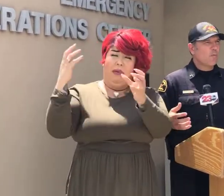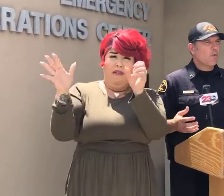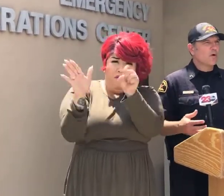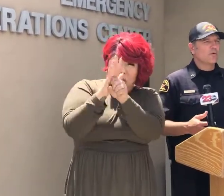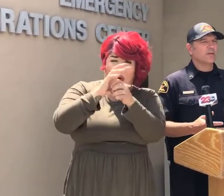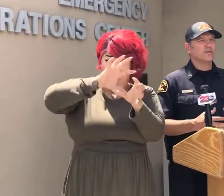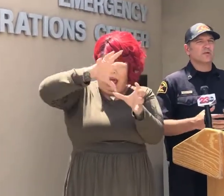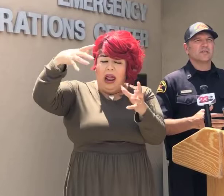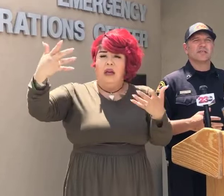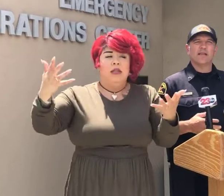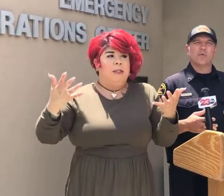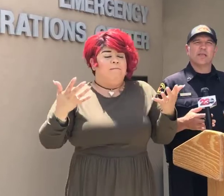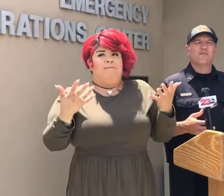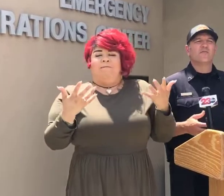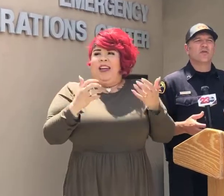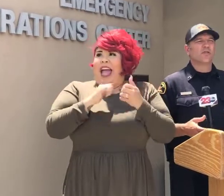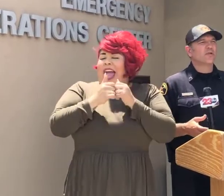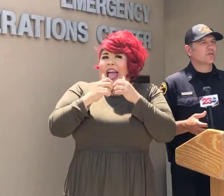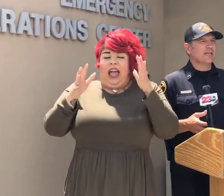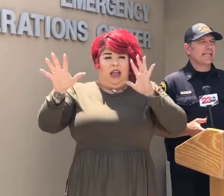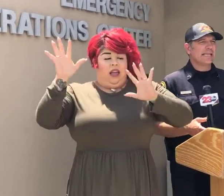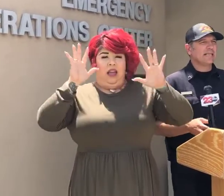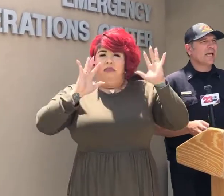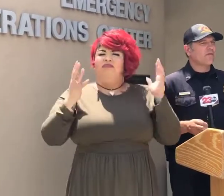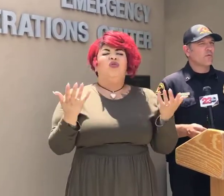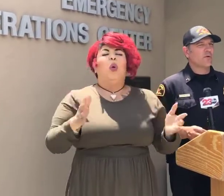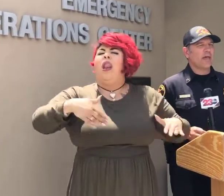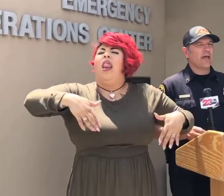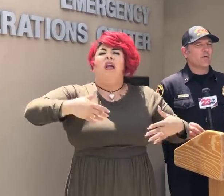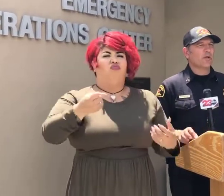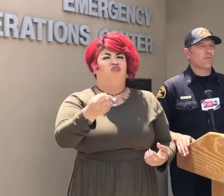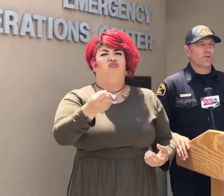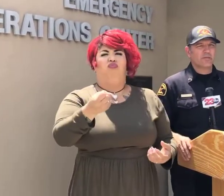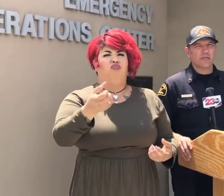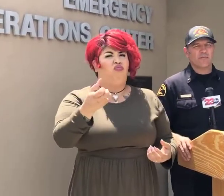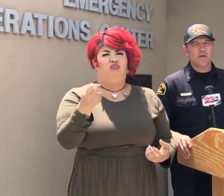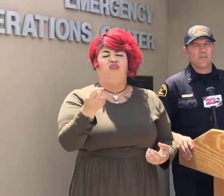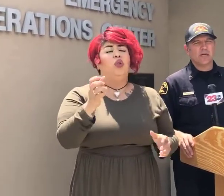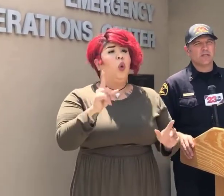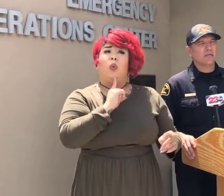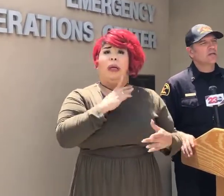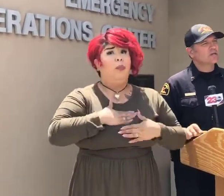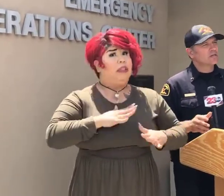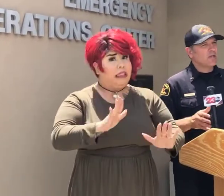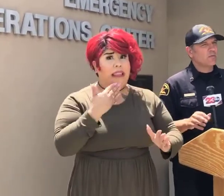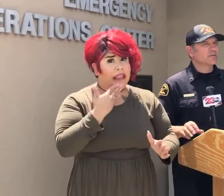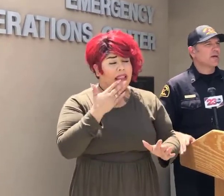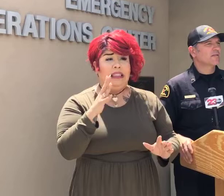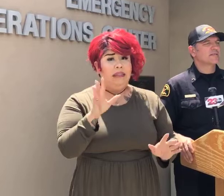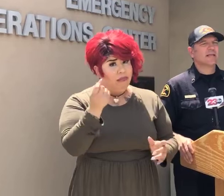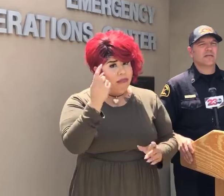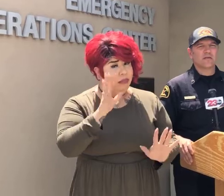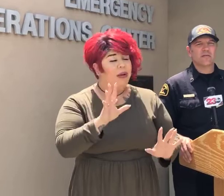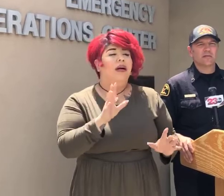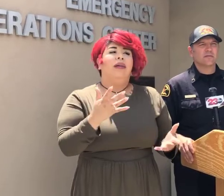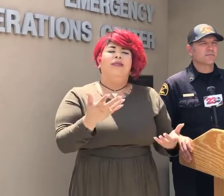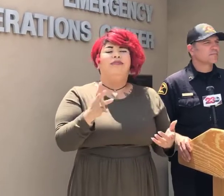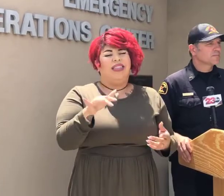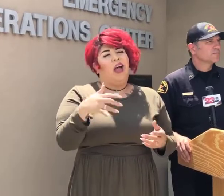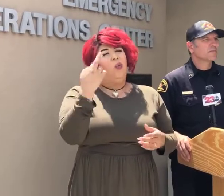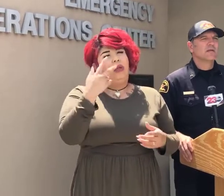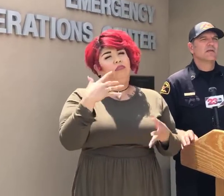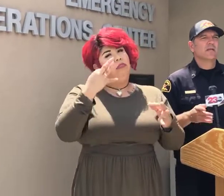establish even more resources. And we didn't feel that there was a need yet for that. And we appreciate it very much. And so that was kind of the stance on